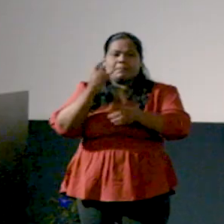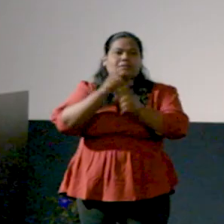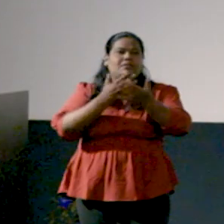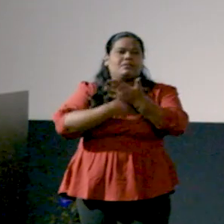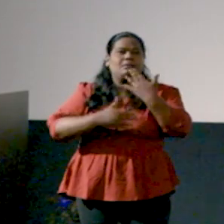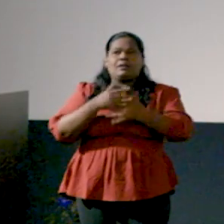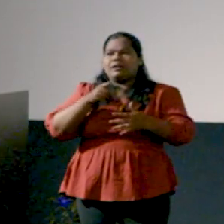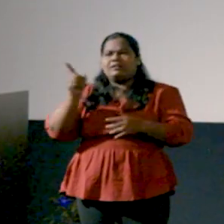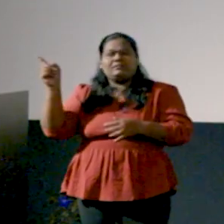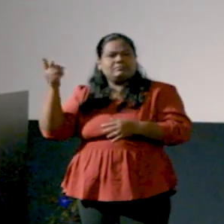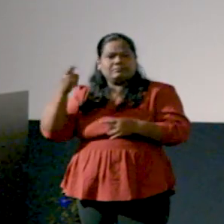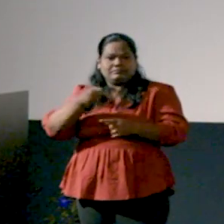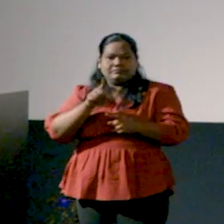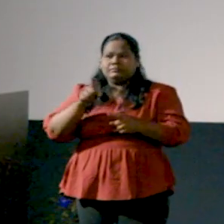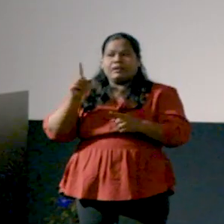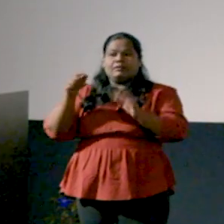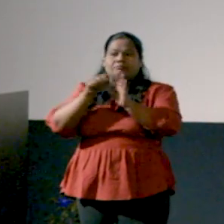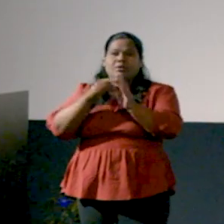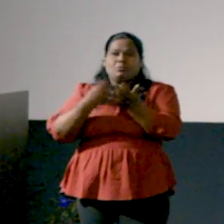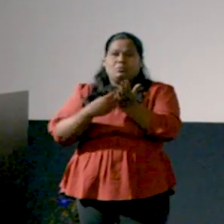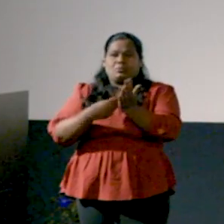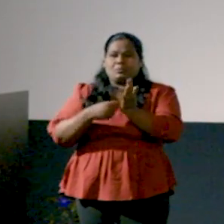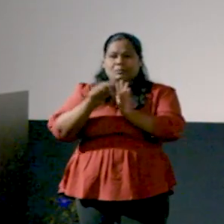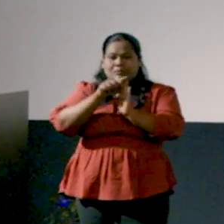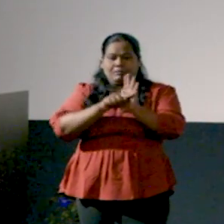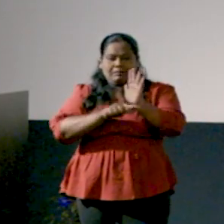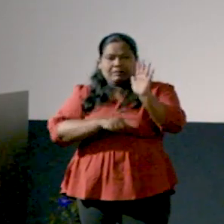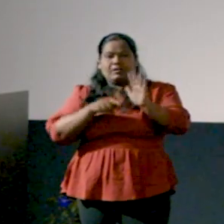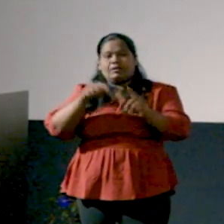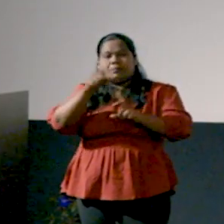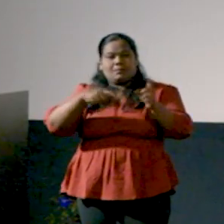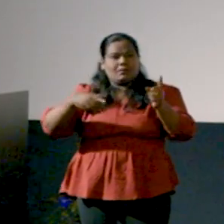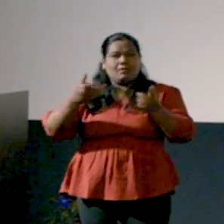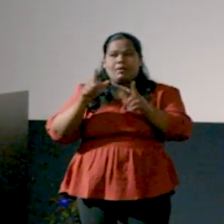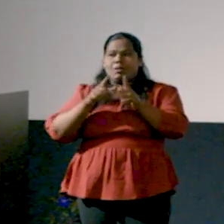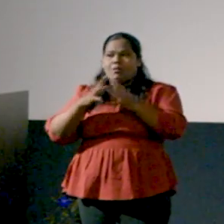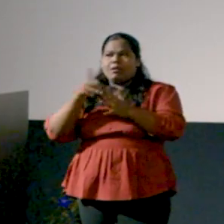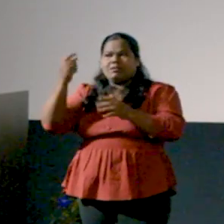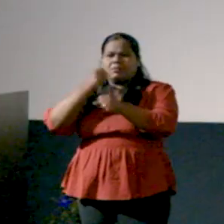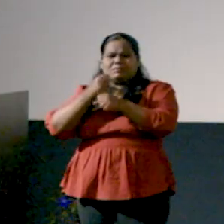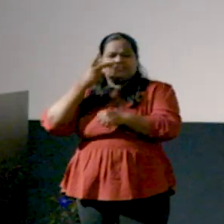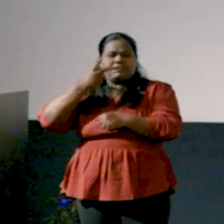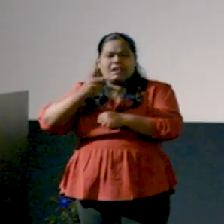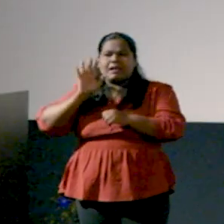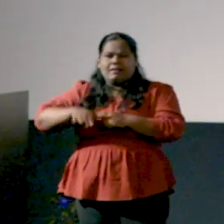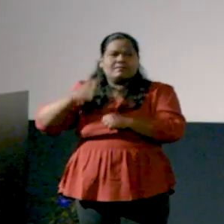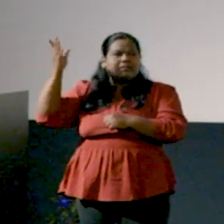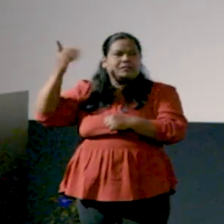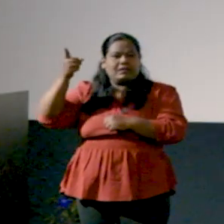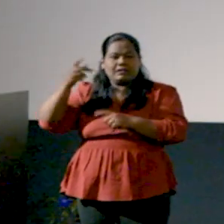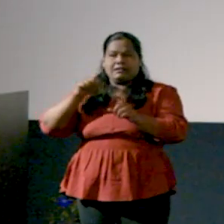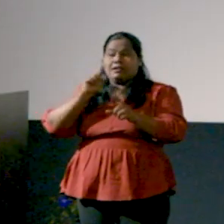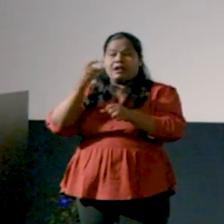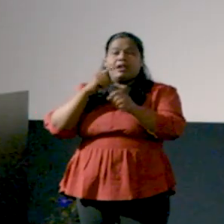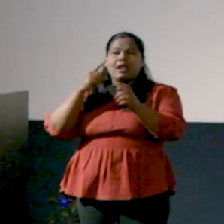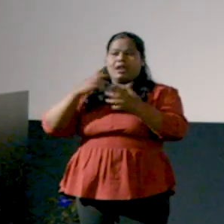question. Considering there is an existing condition which is recognized by the law in this country, and there are clear